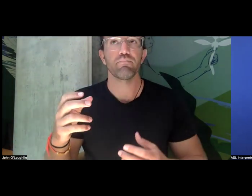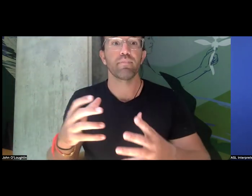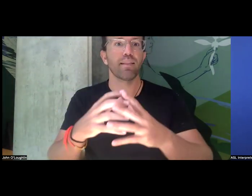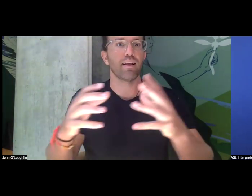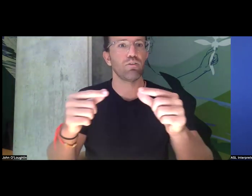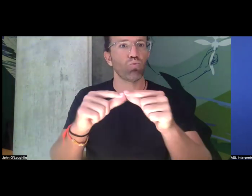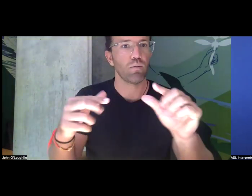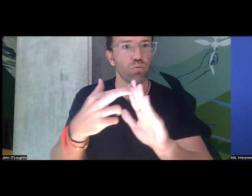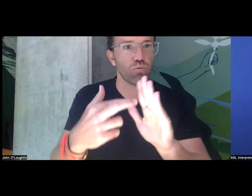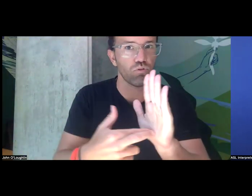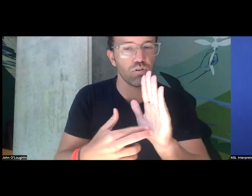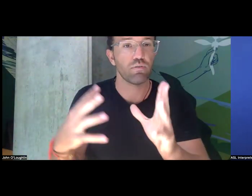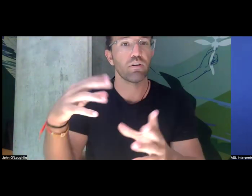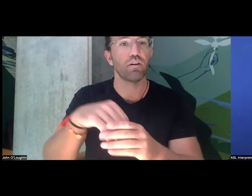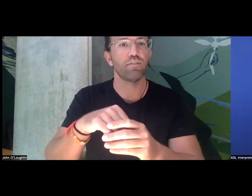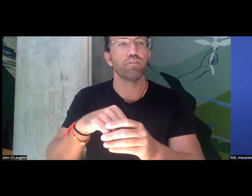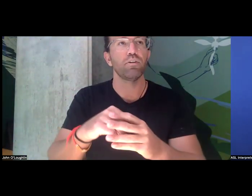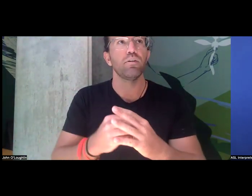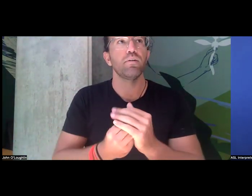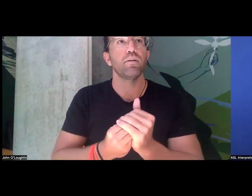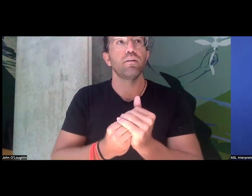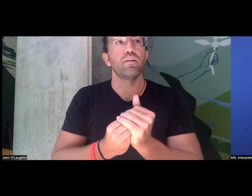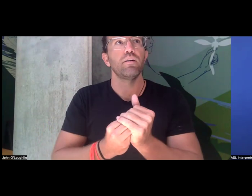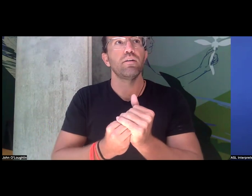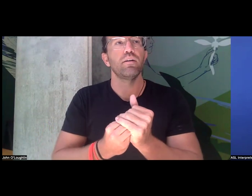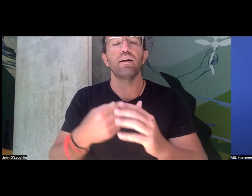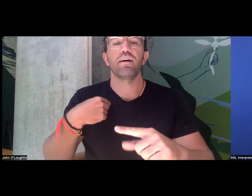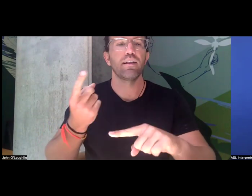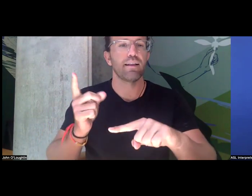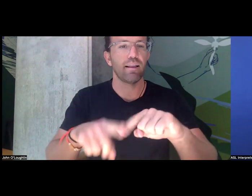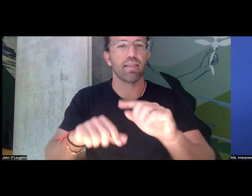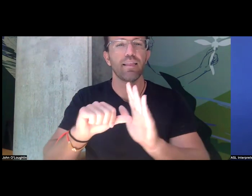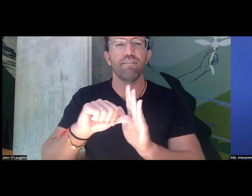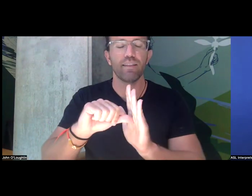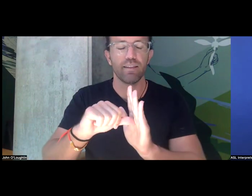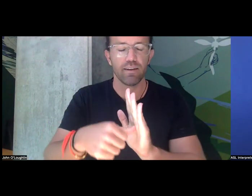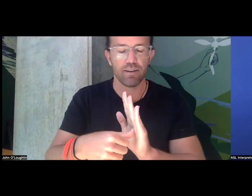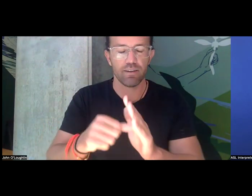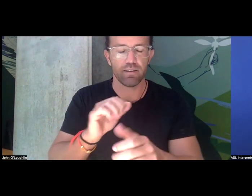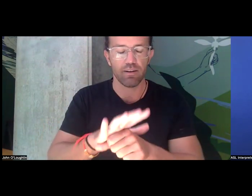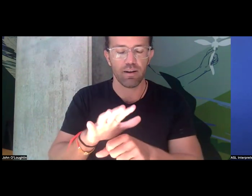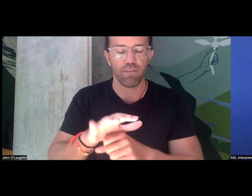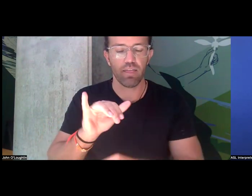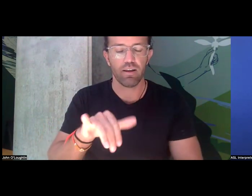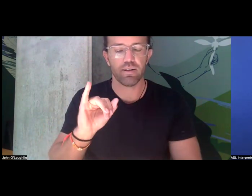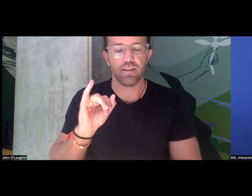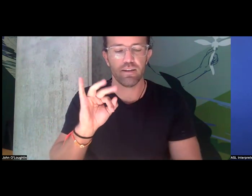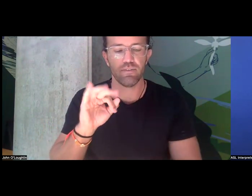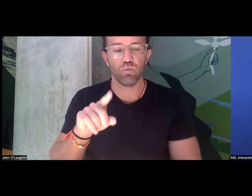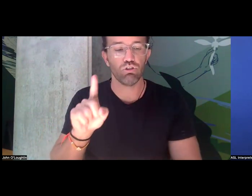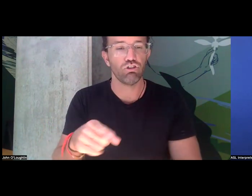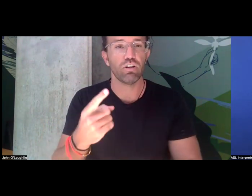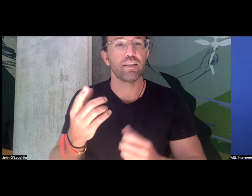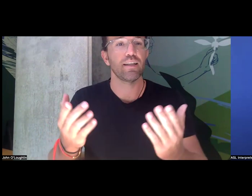And it's intensive. There's a lot of grammar rules involved. I can't emphasize